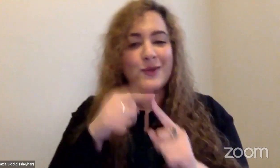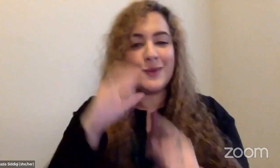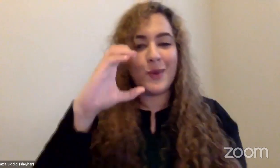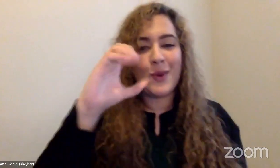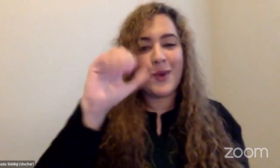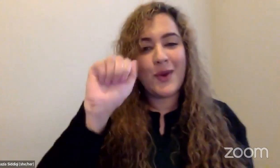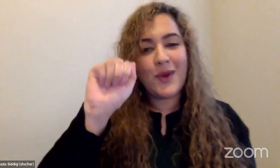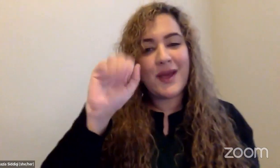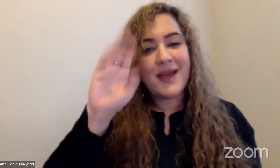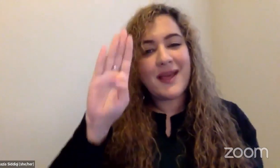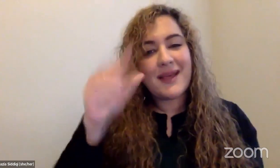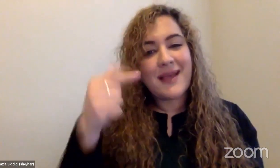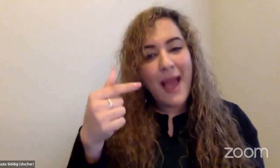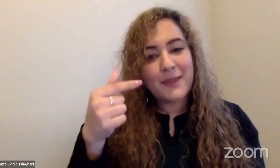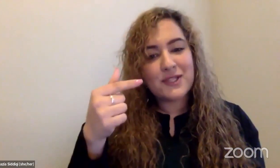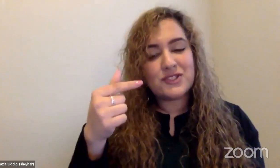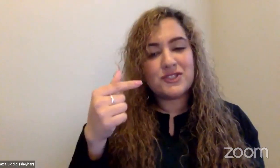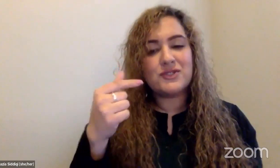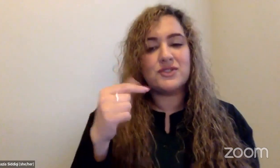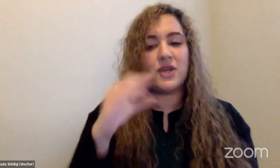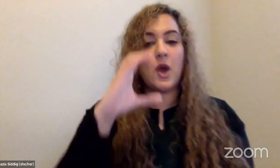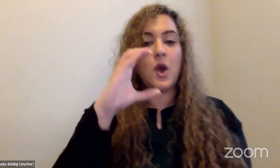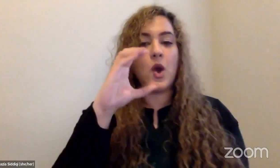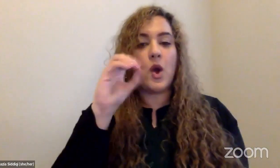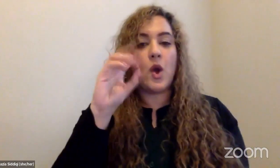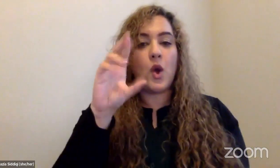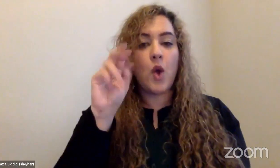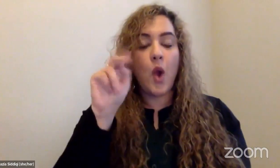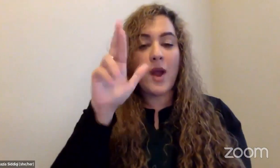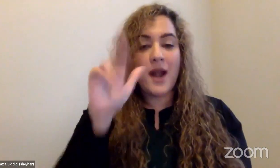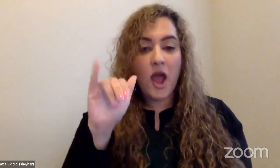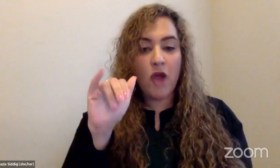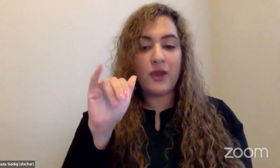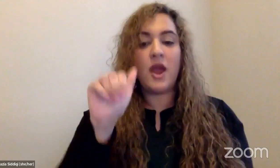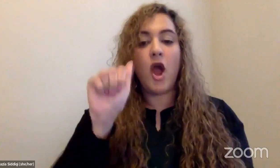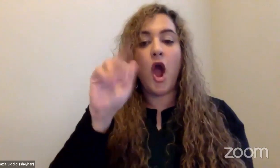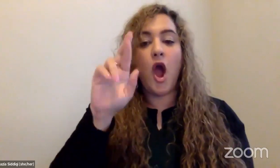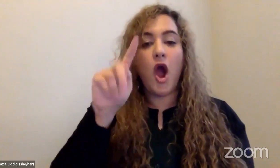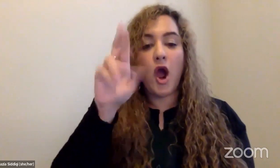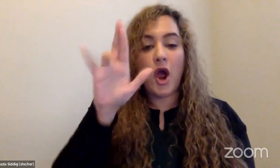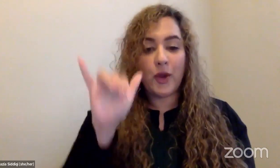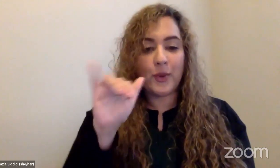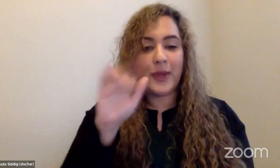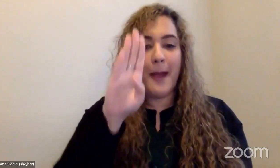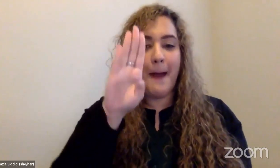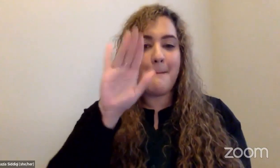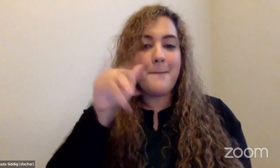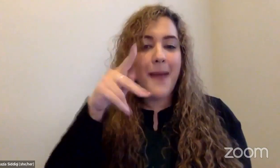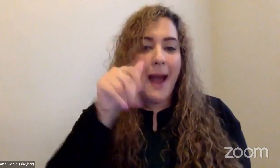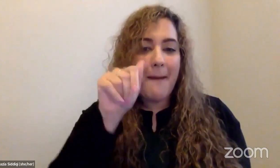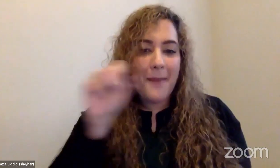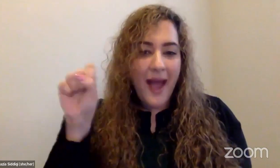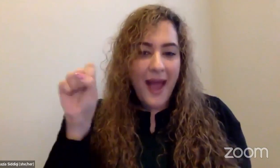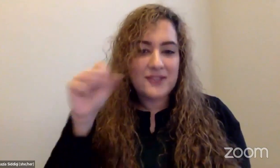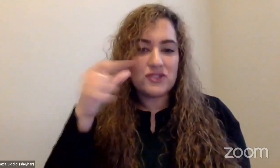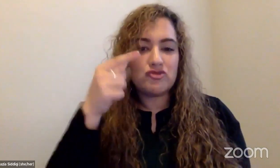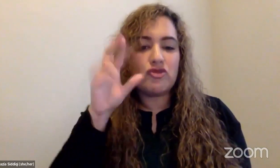long time. And then the doctor referred him to get a coronary artery